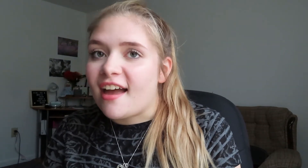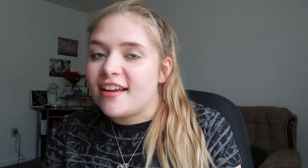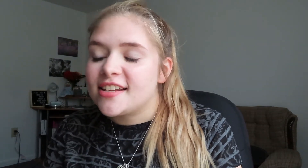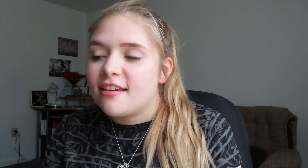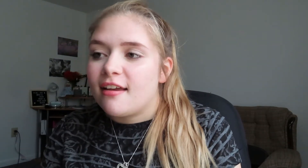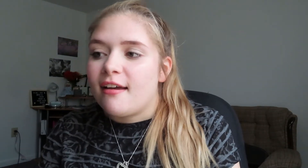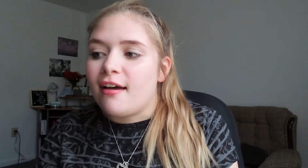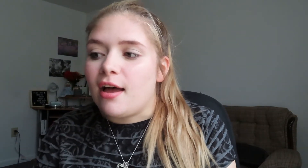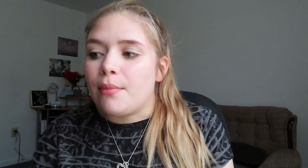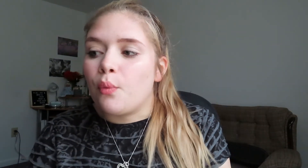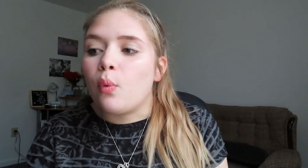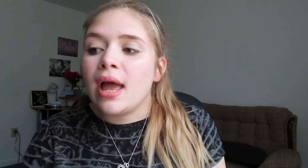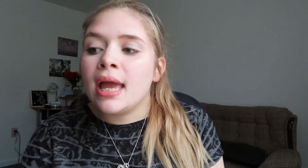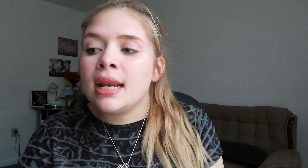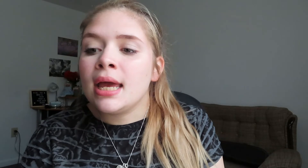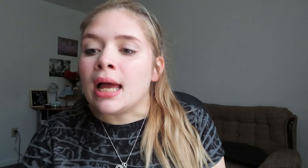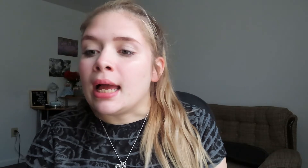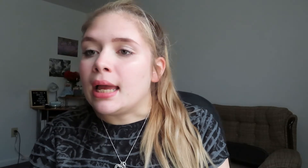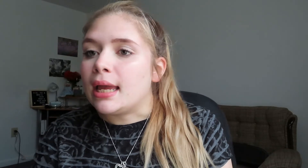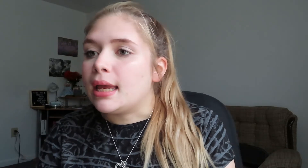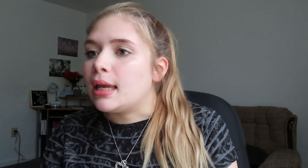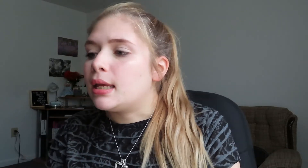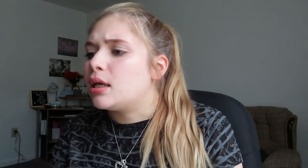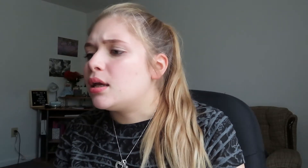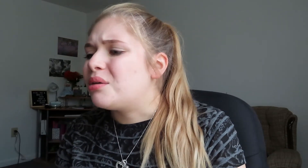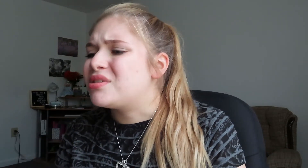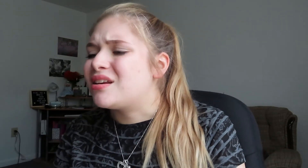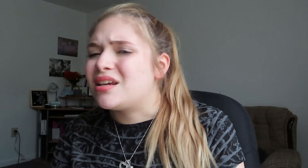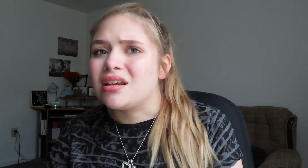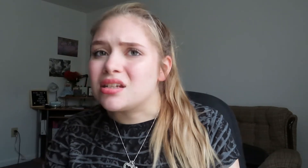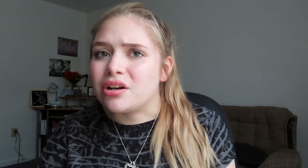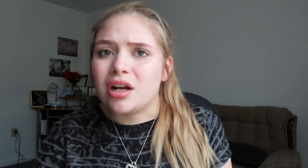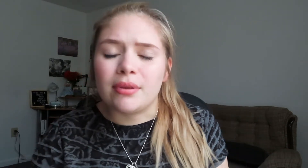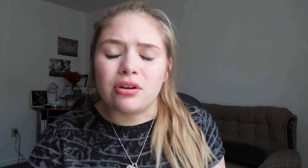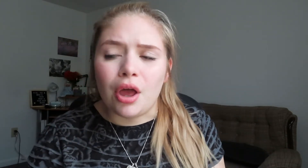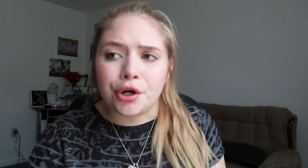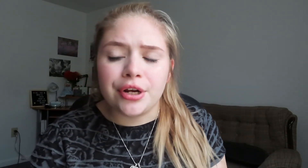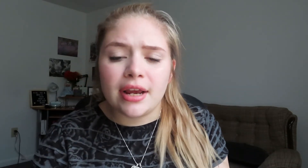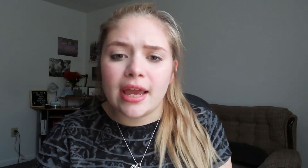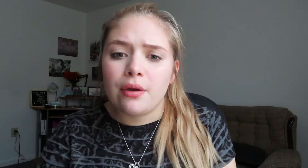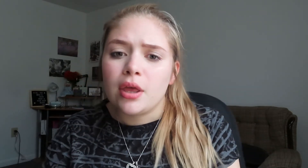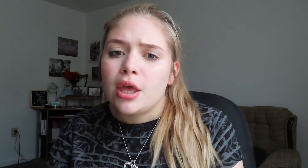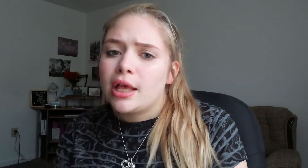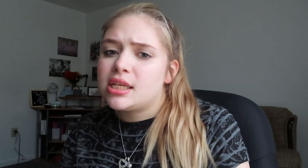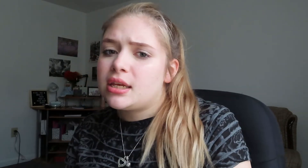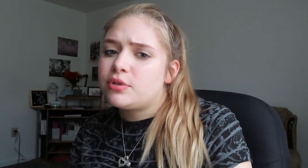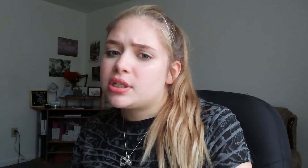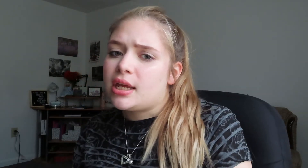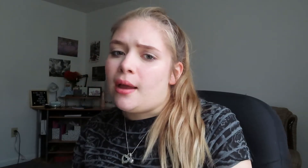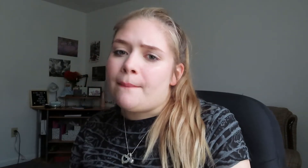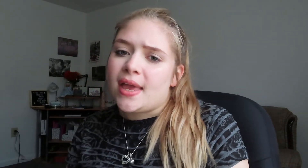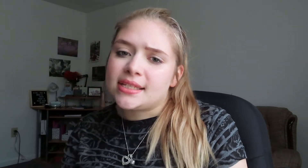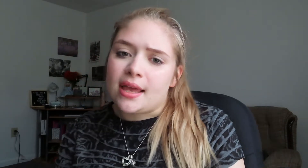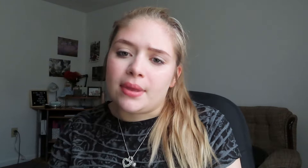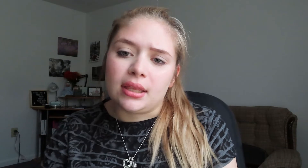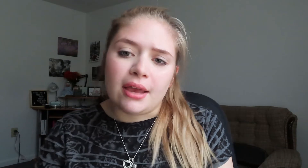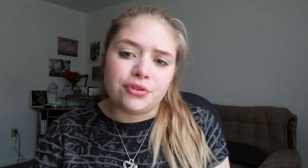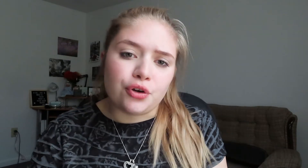that um when i am done eating dinner i'm a little hungry right now so i think i'm just gonna make some leftovers